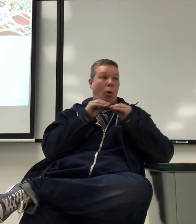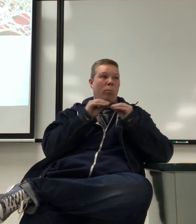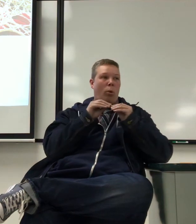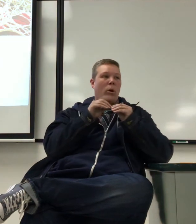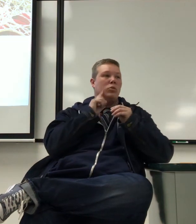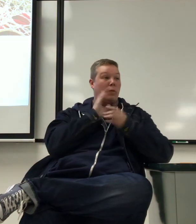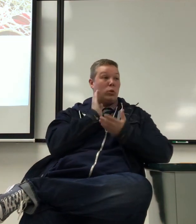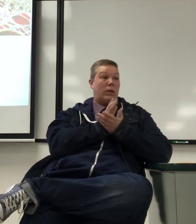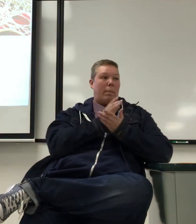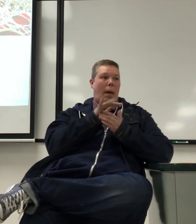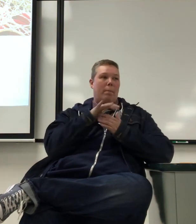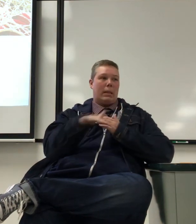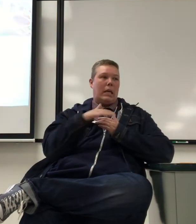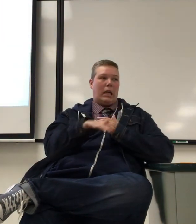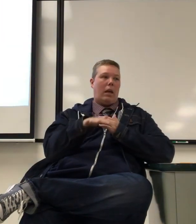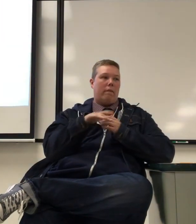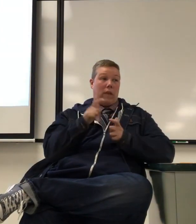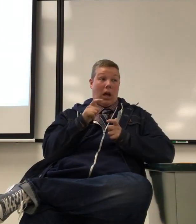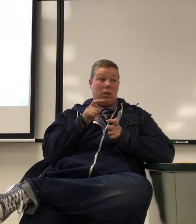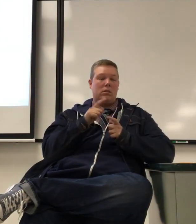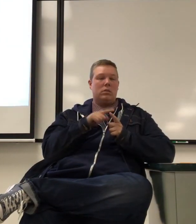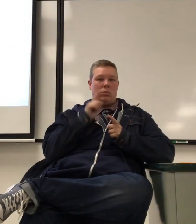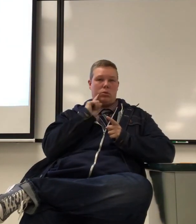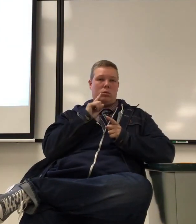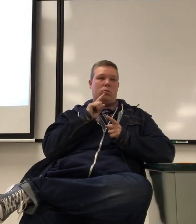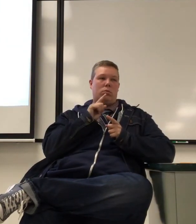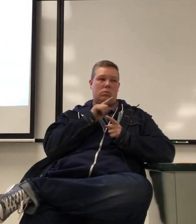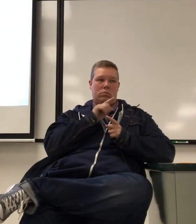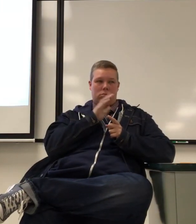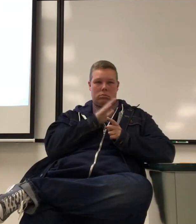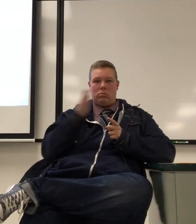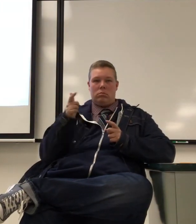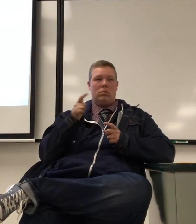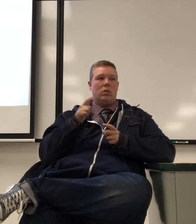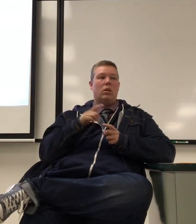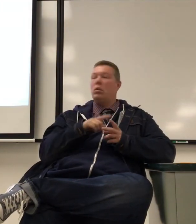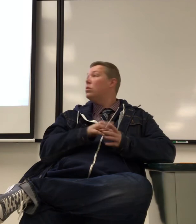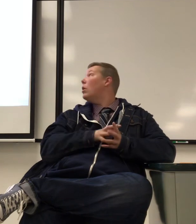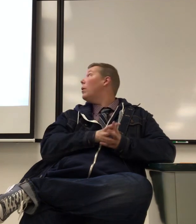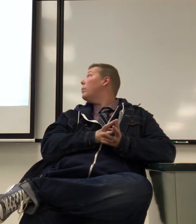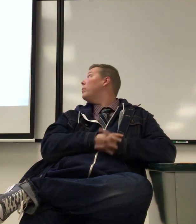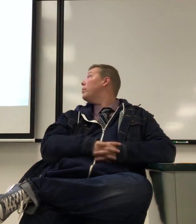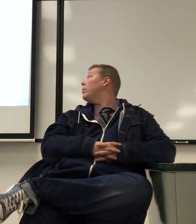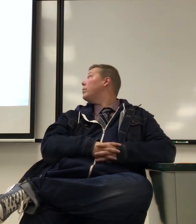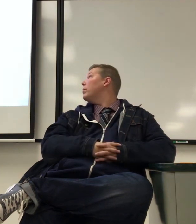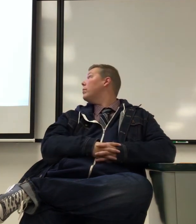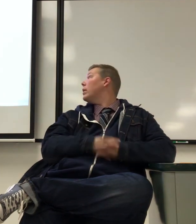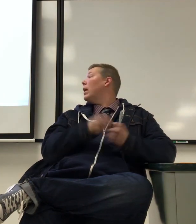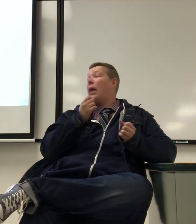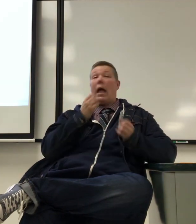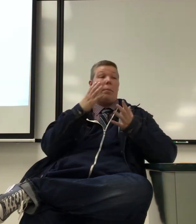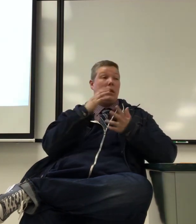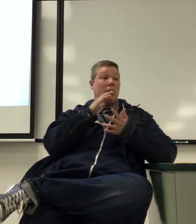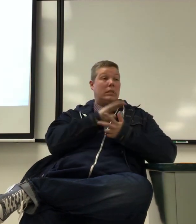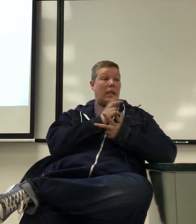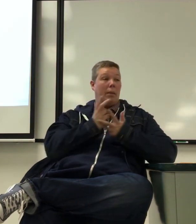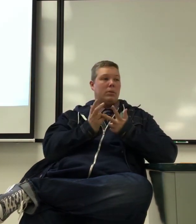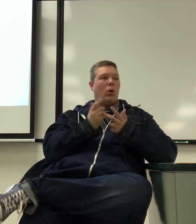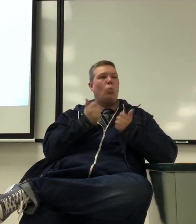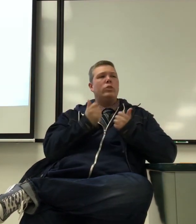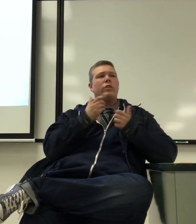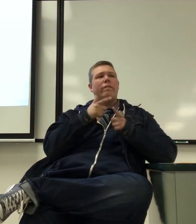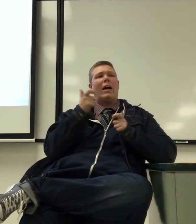bleeding fast in that intermediate stage. So let's look at intrinsic, extrinsic pathways. Based on number of steps, which looks